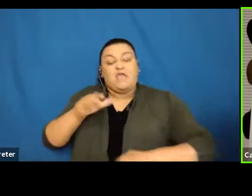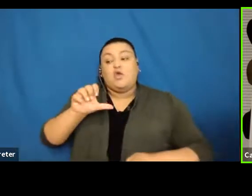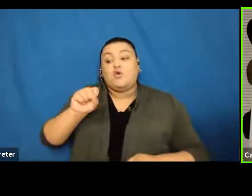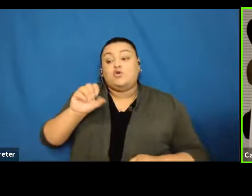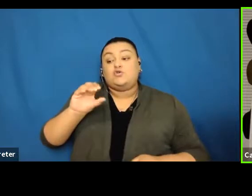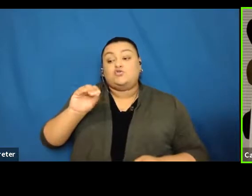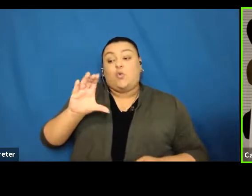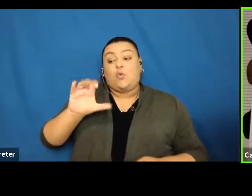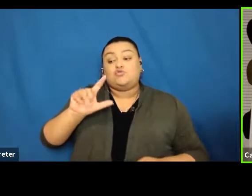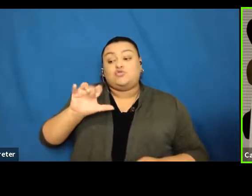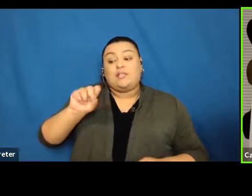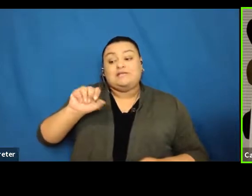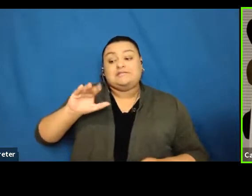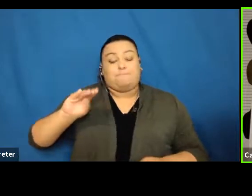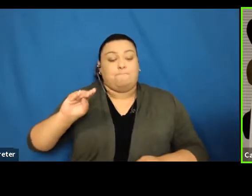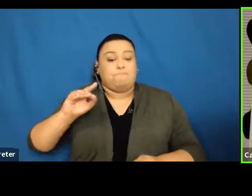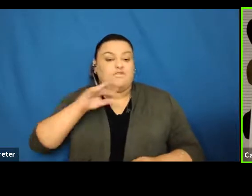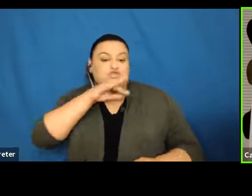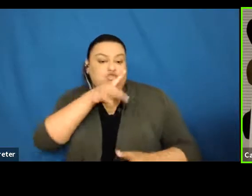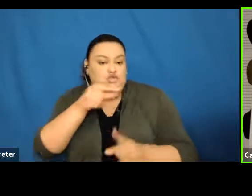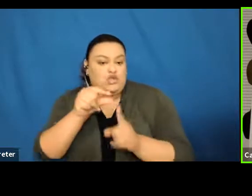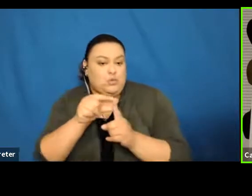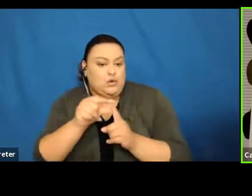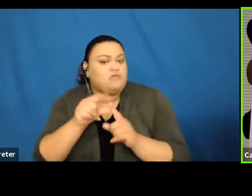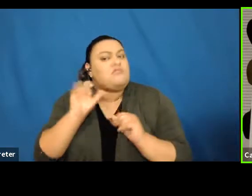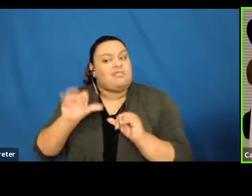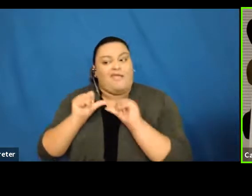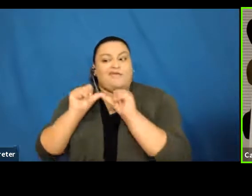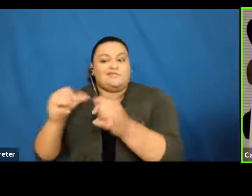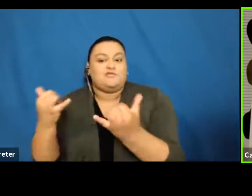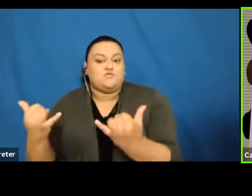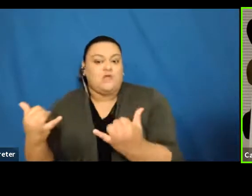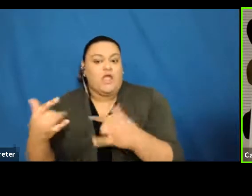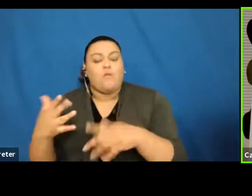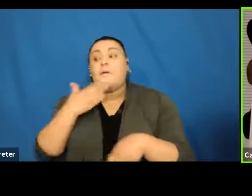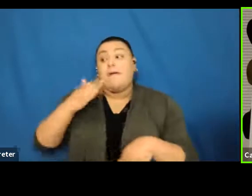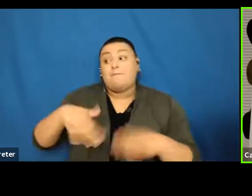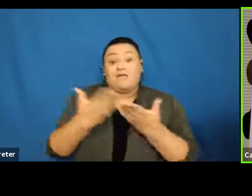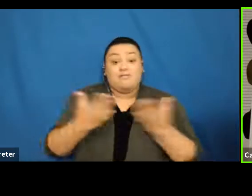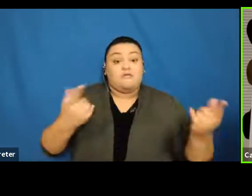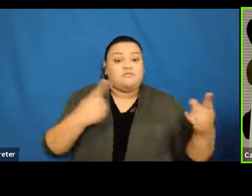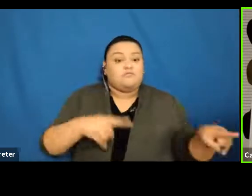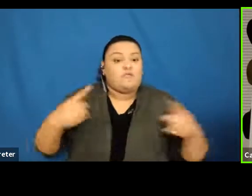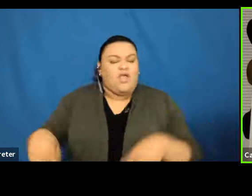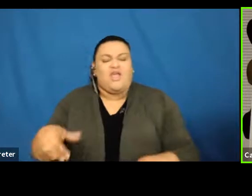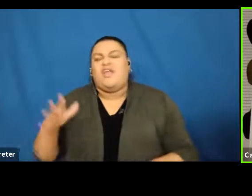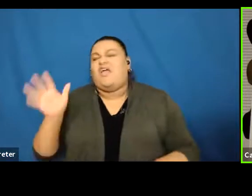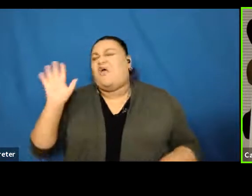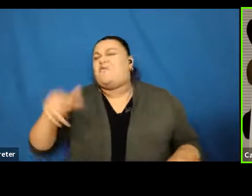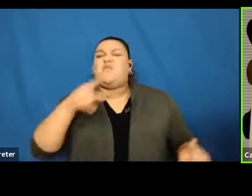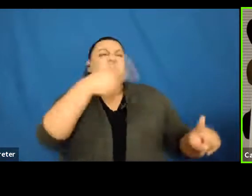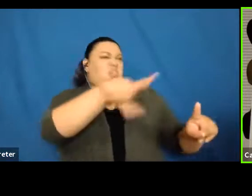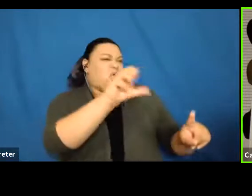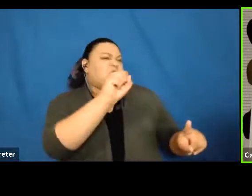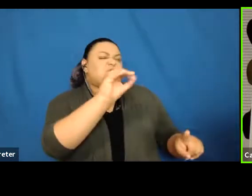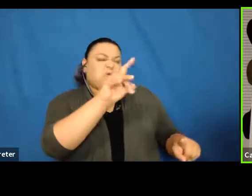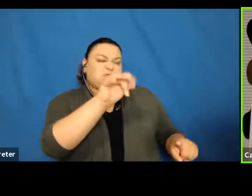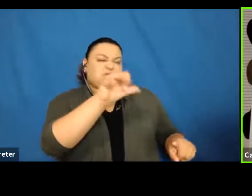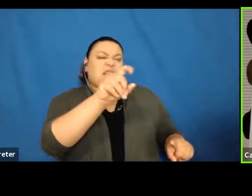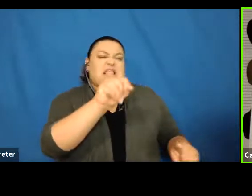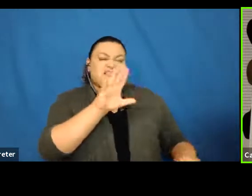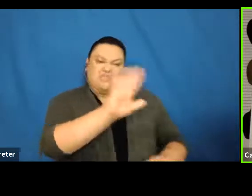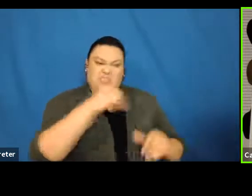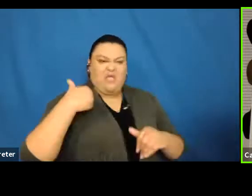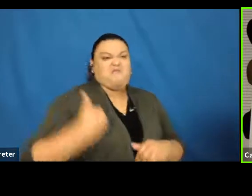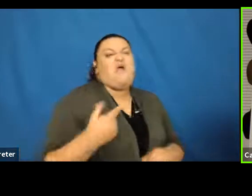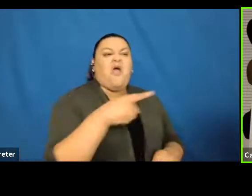continues to be true today. When there's bad things going on in society, oh, those damn socialists, you know, their problem, you know.